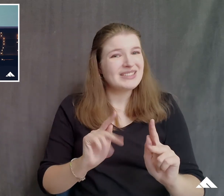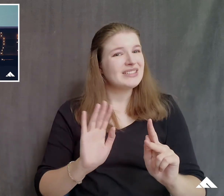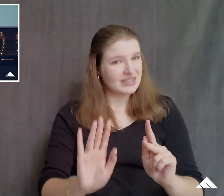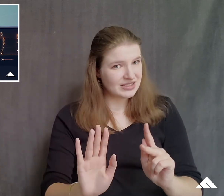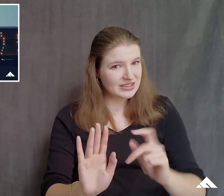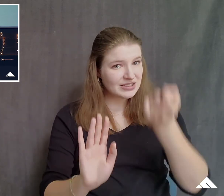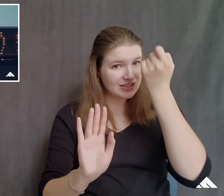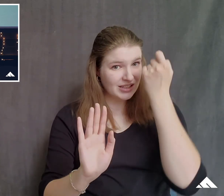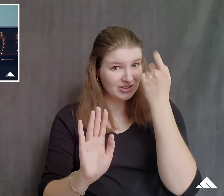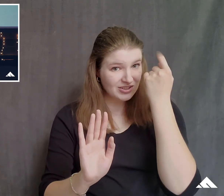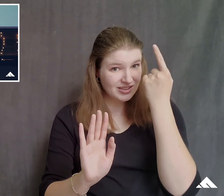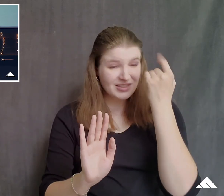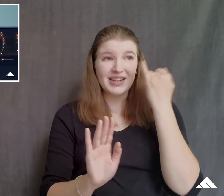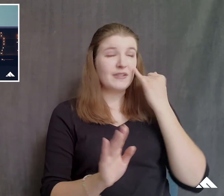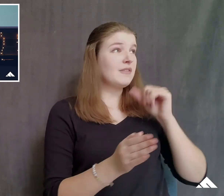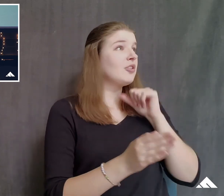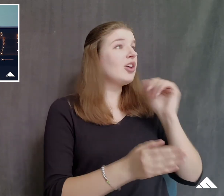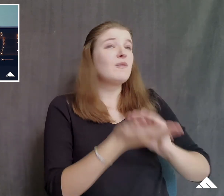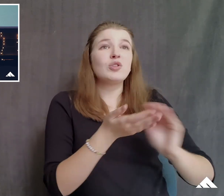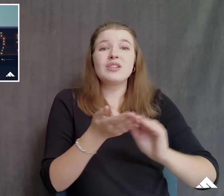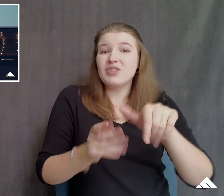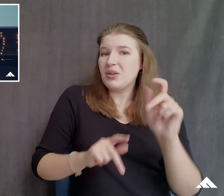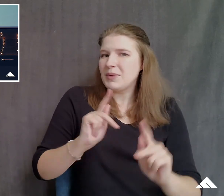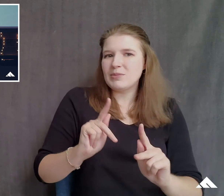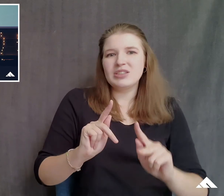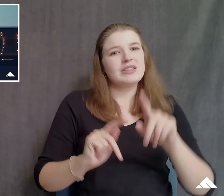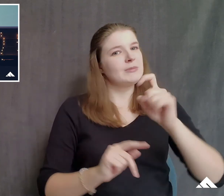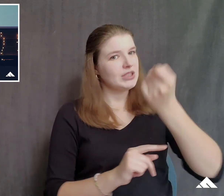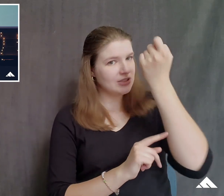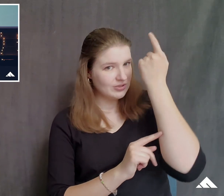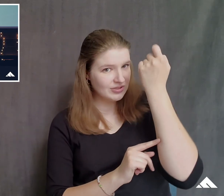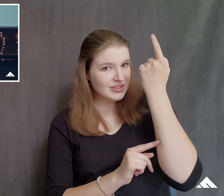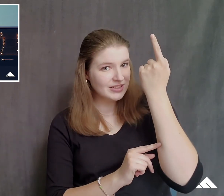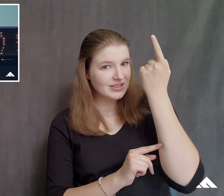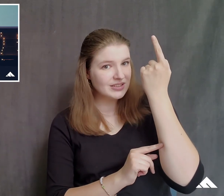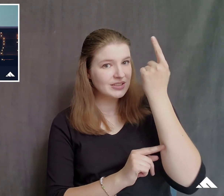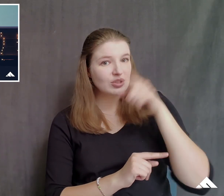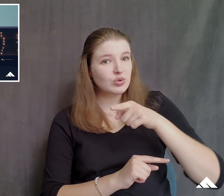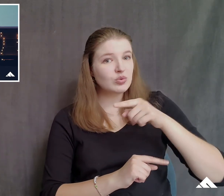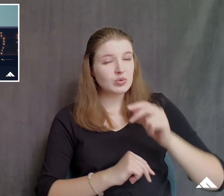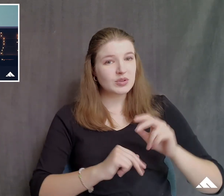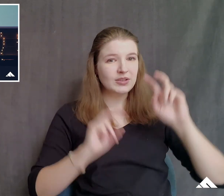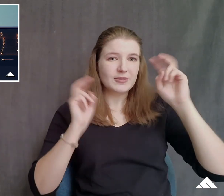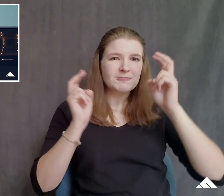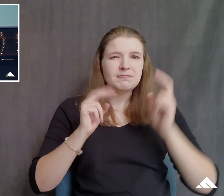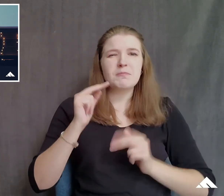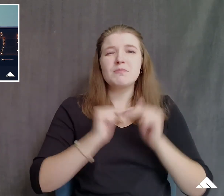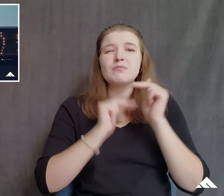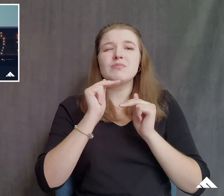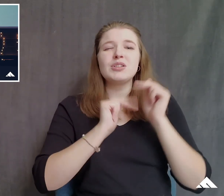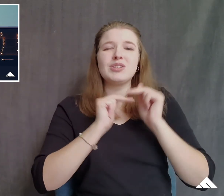not forgiving people in your life, at the very least, you need to understand that you're creating a kind of torture chamber in